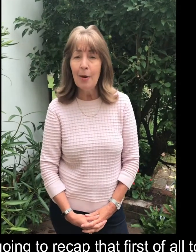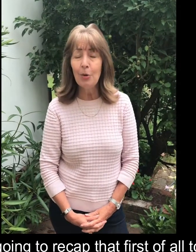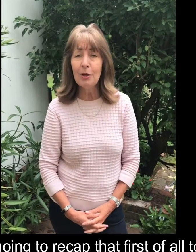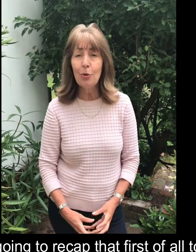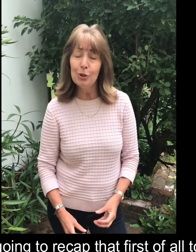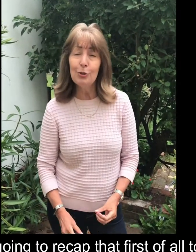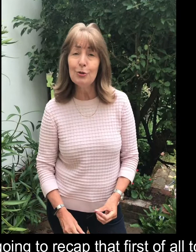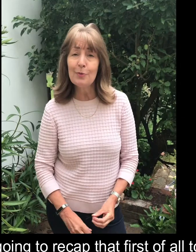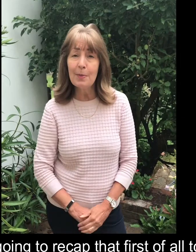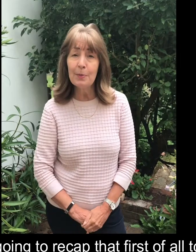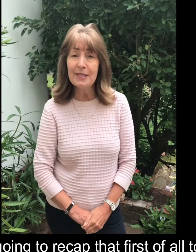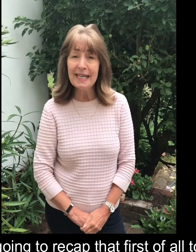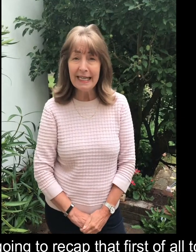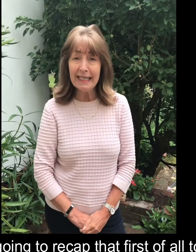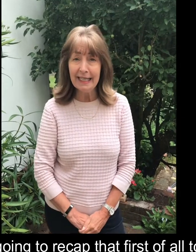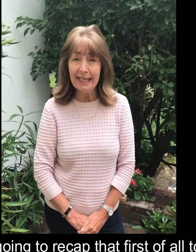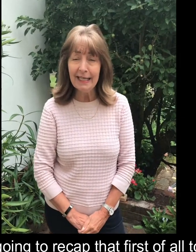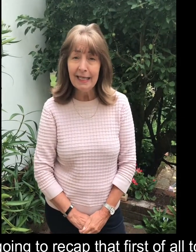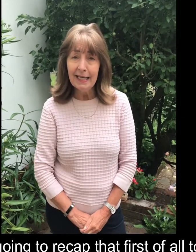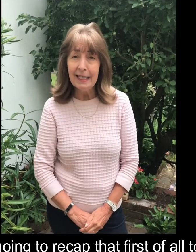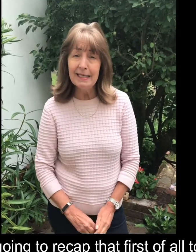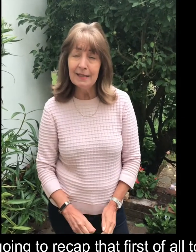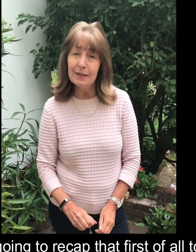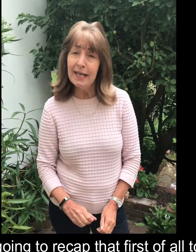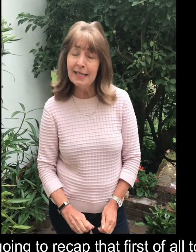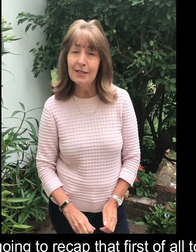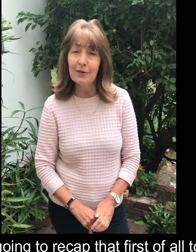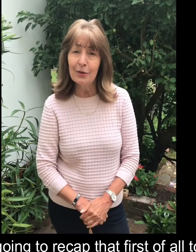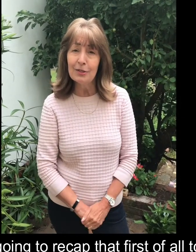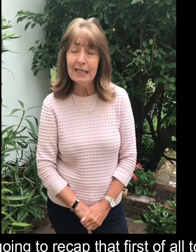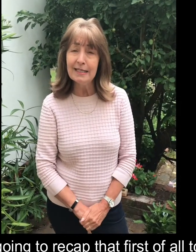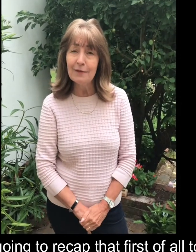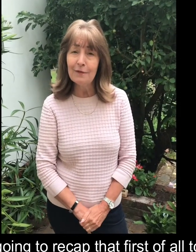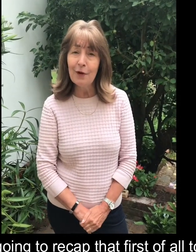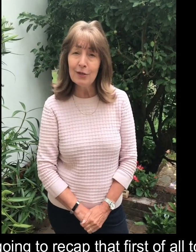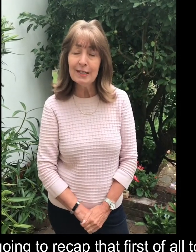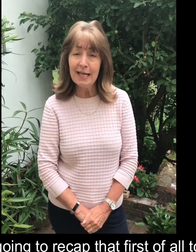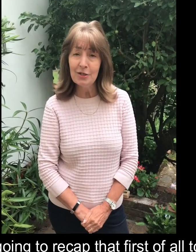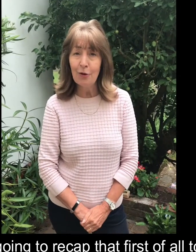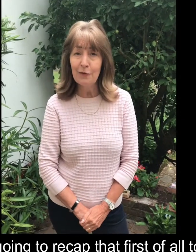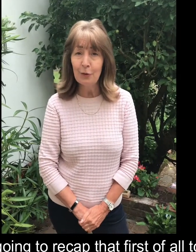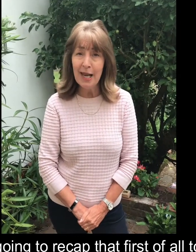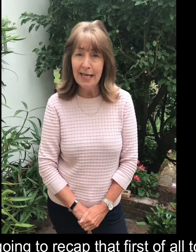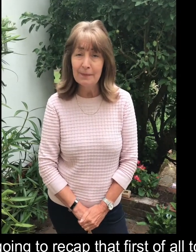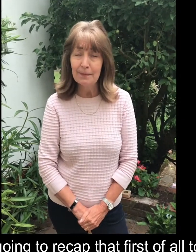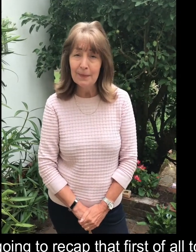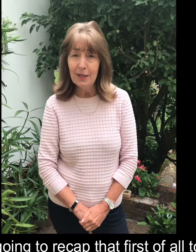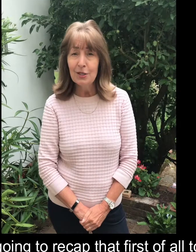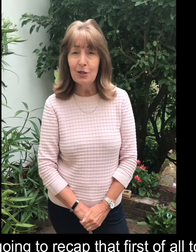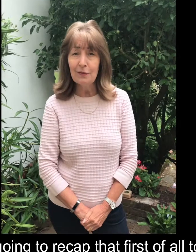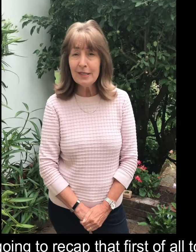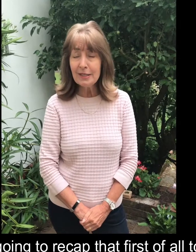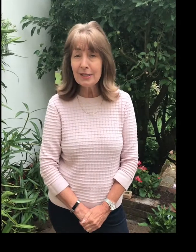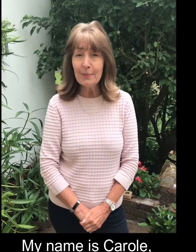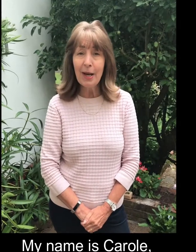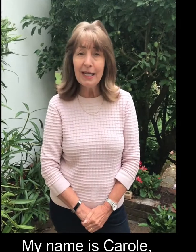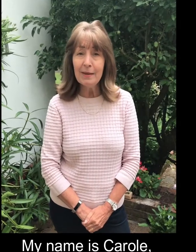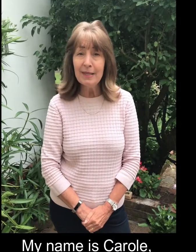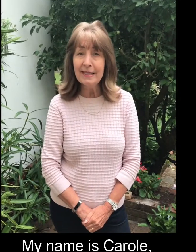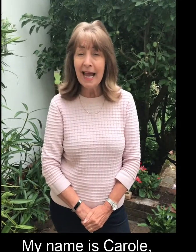what I want you to remember particularly is the letter that is the first letter of your name. So for instance, my name is